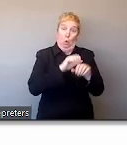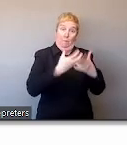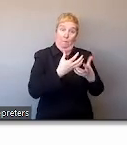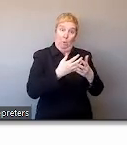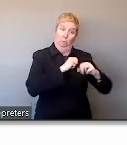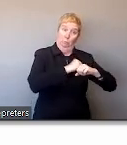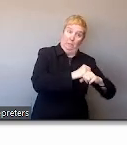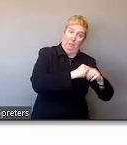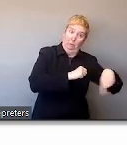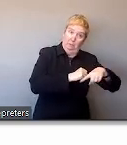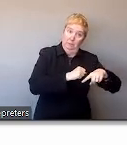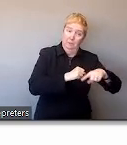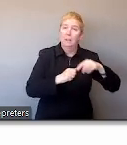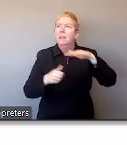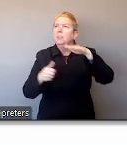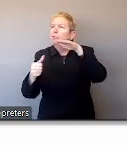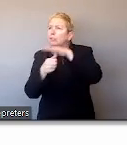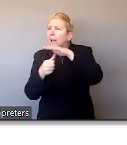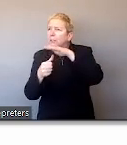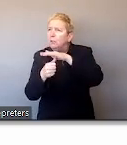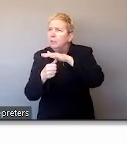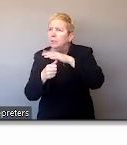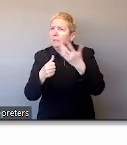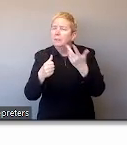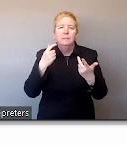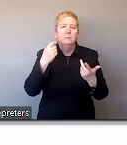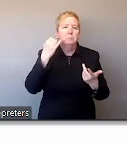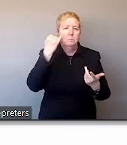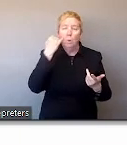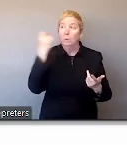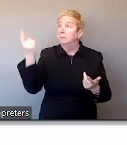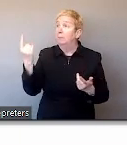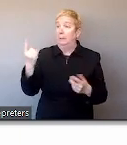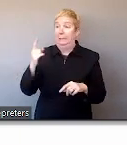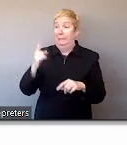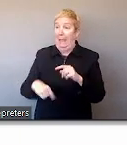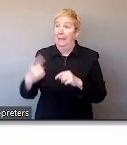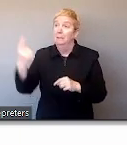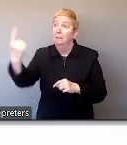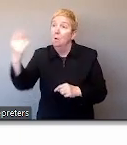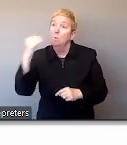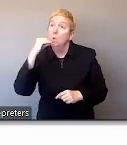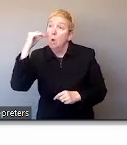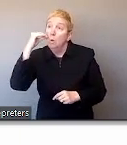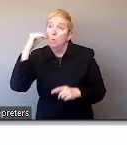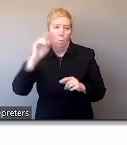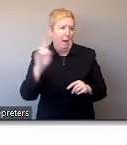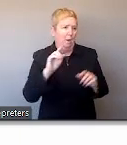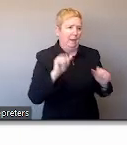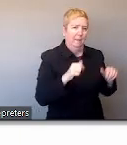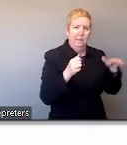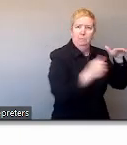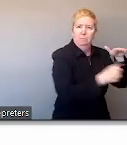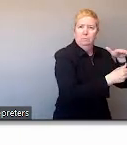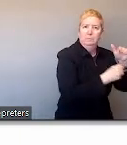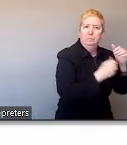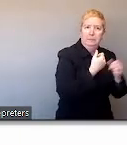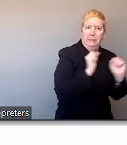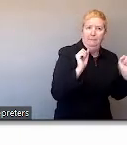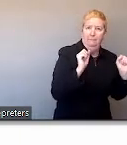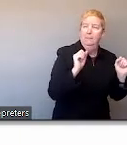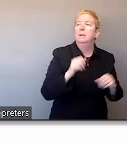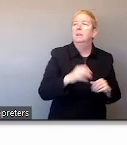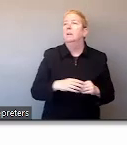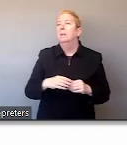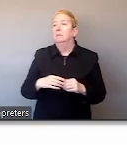how we provide sheltering for individuals who cannot isolate at home, which we've been doing since the beginning of the pandemic, how we're